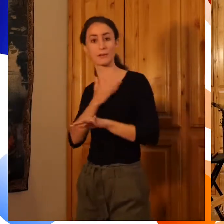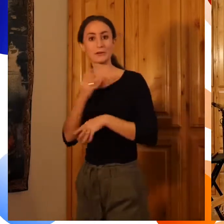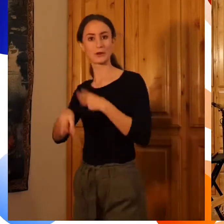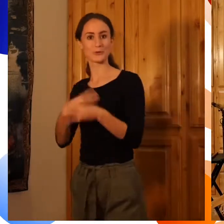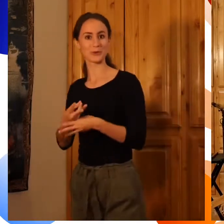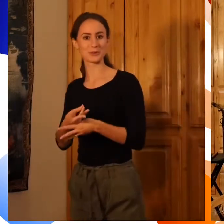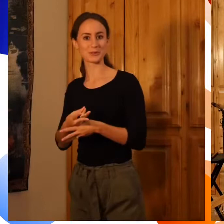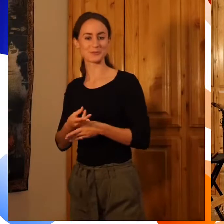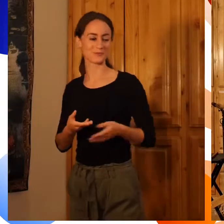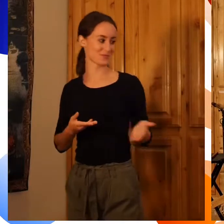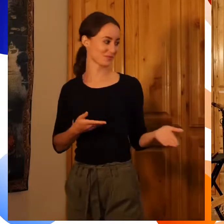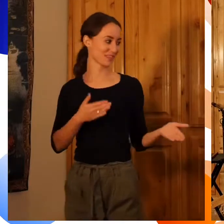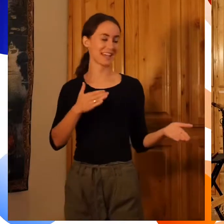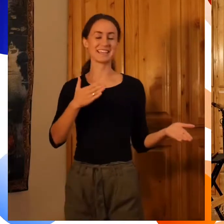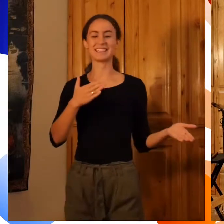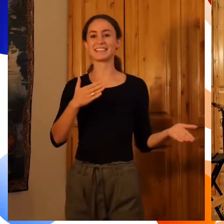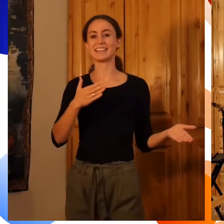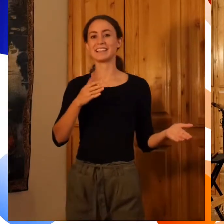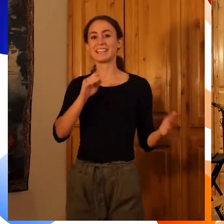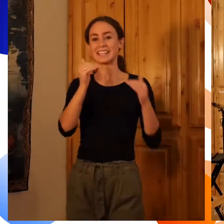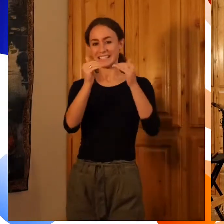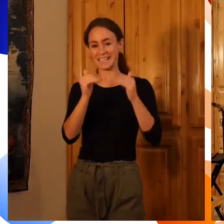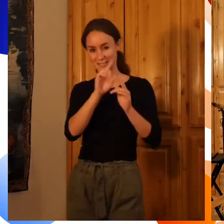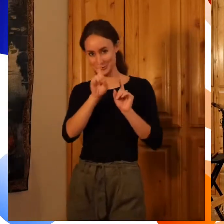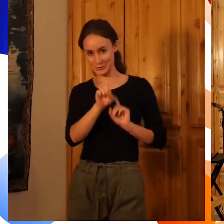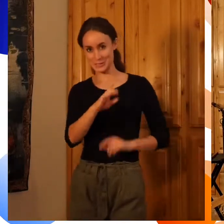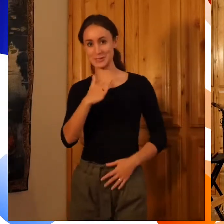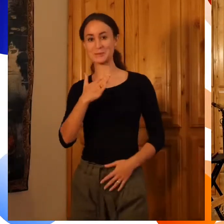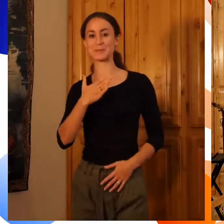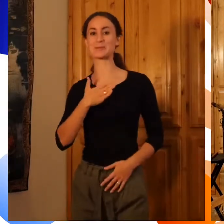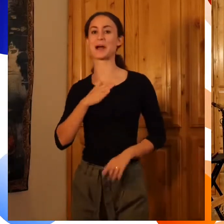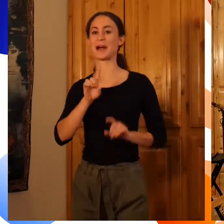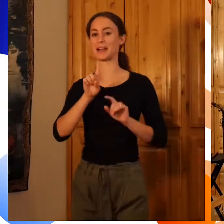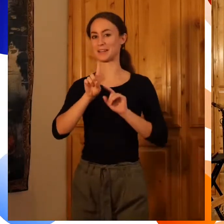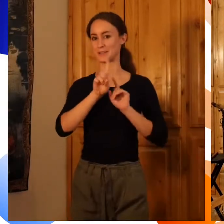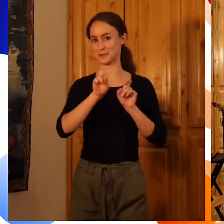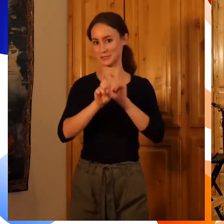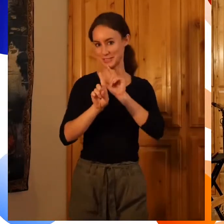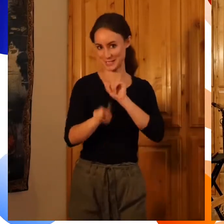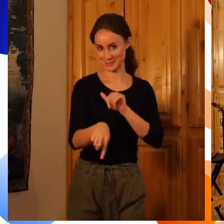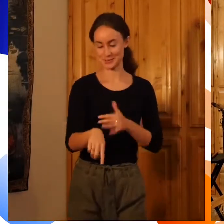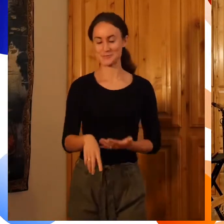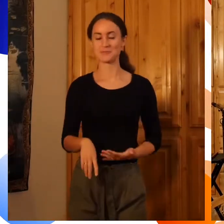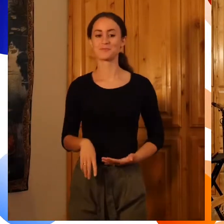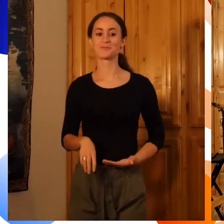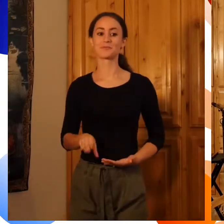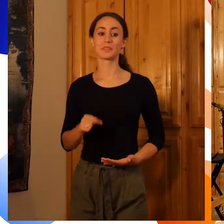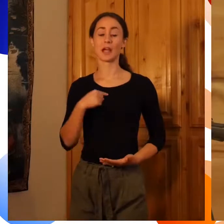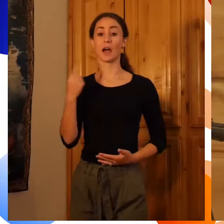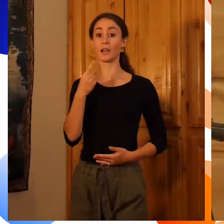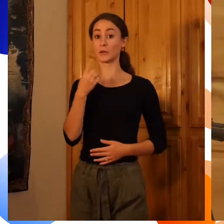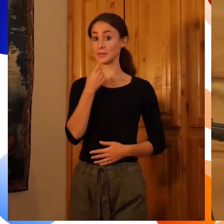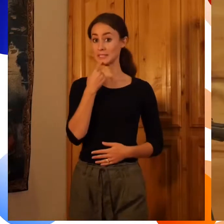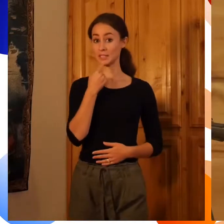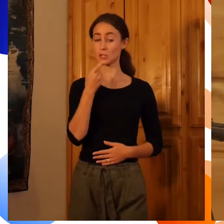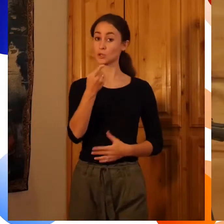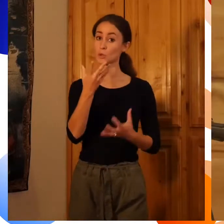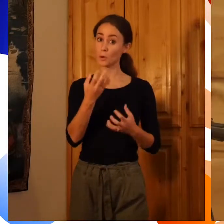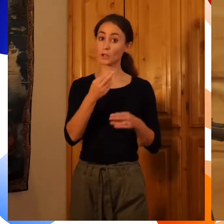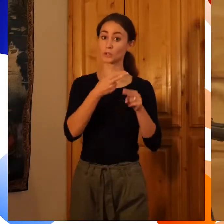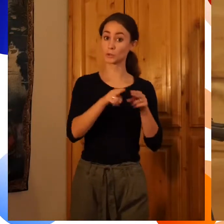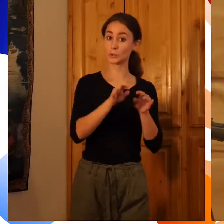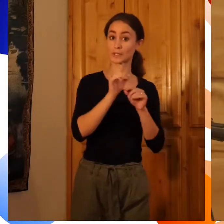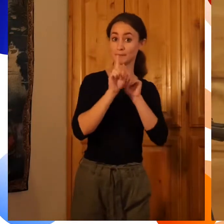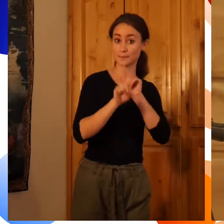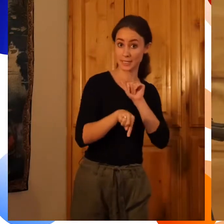to answer, because I always say, do you want the short answer or the long answer? The short